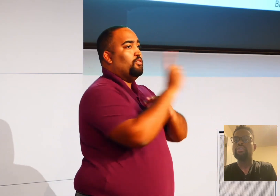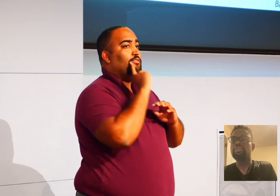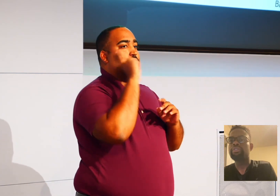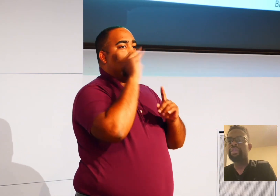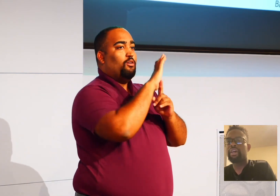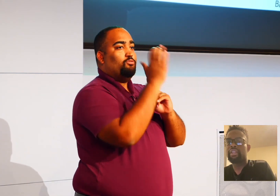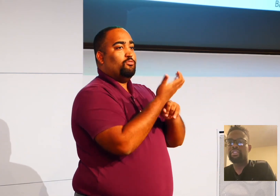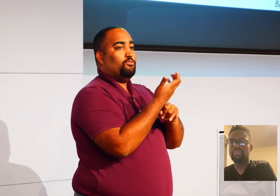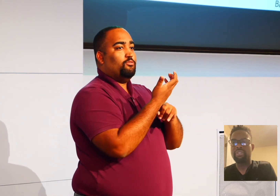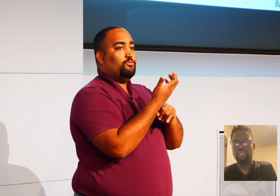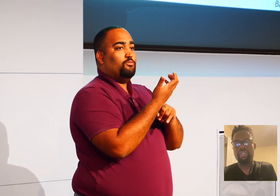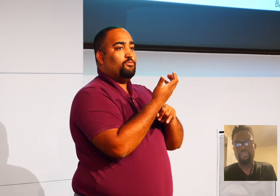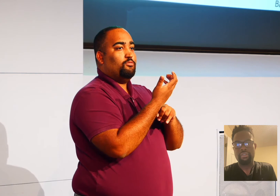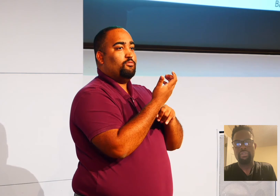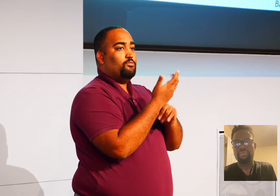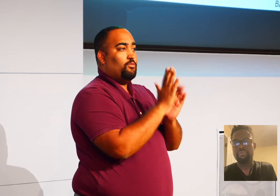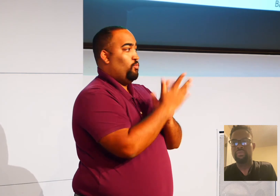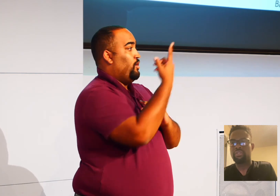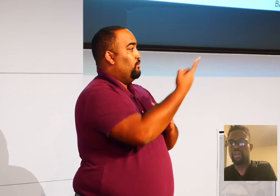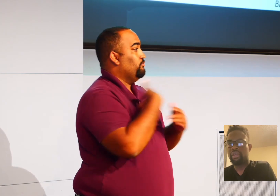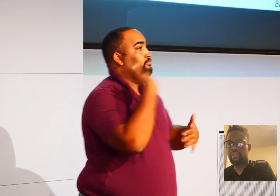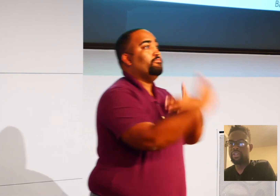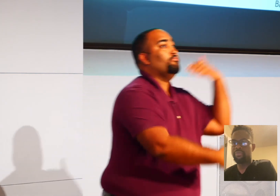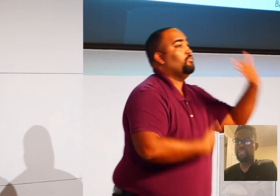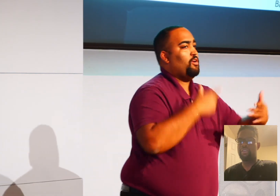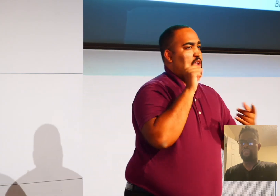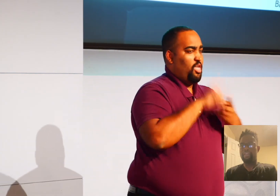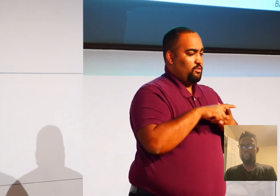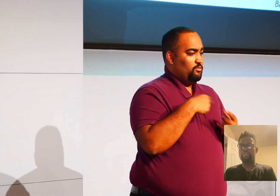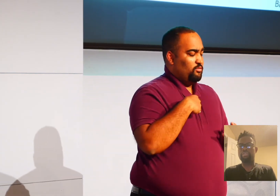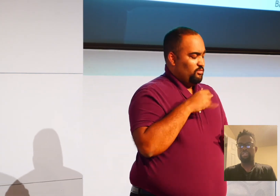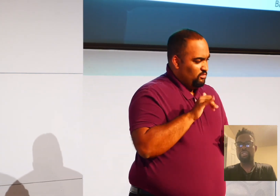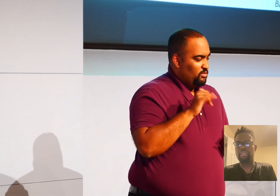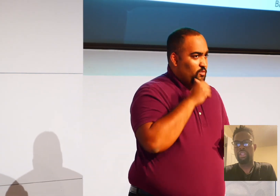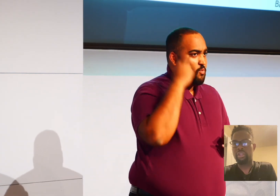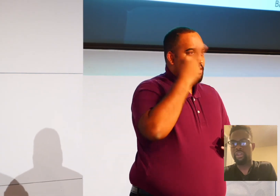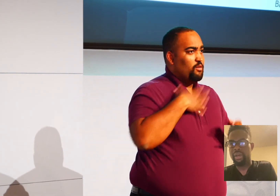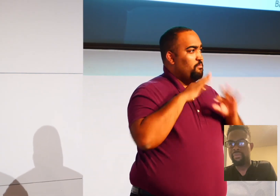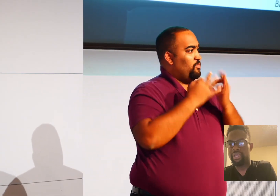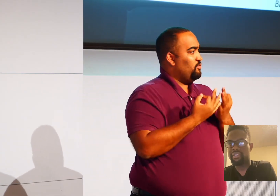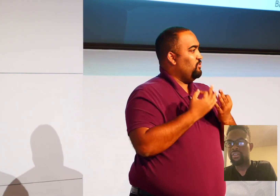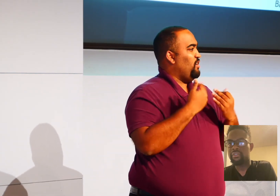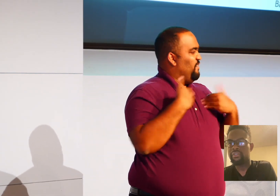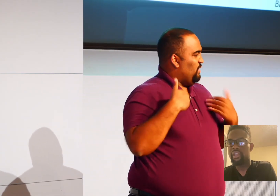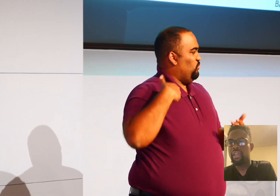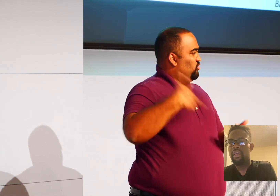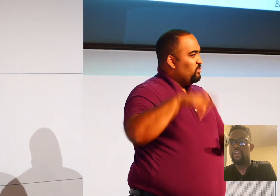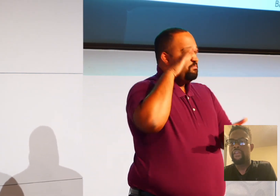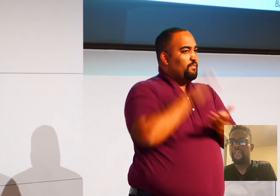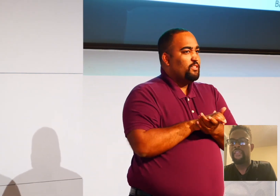she went ahead and sent me to the deaf school so I could immerse myself in deaf culture and learn about it myself.